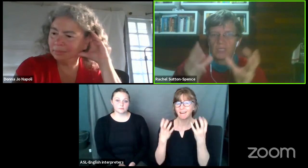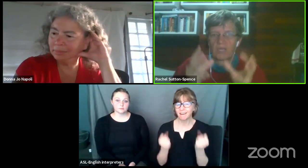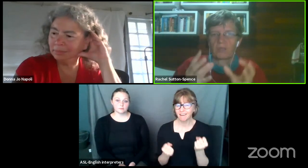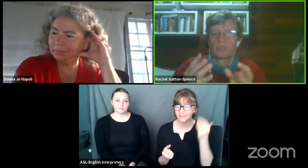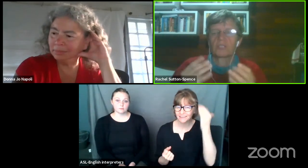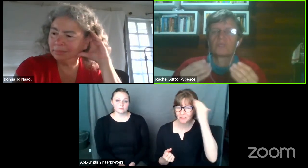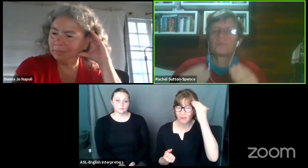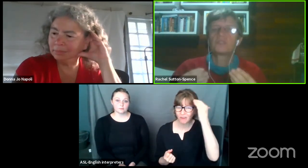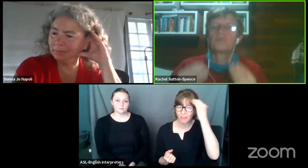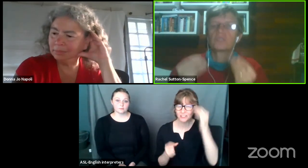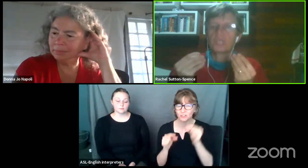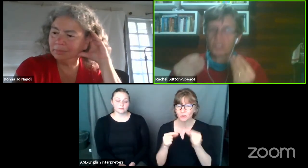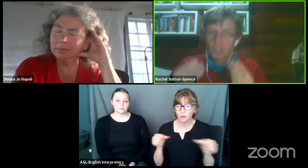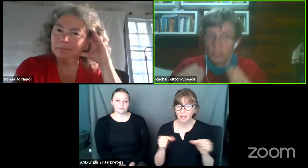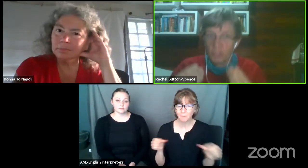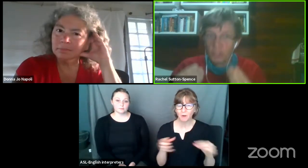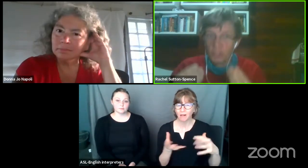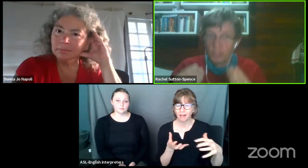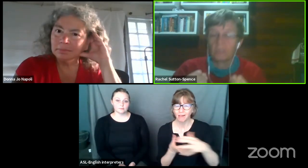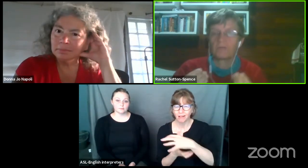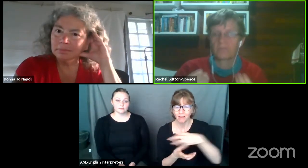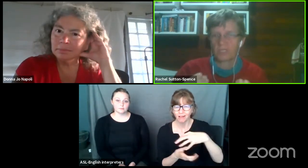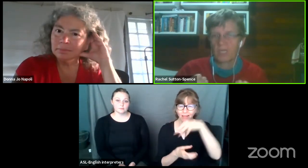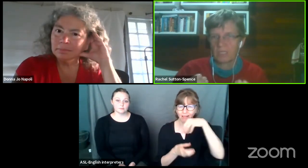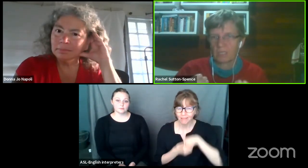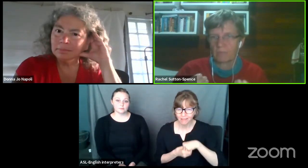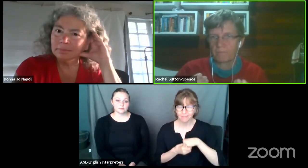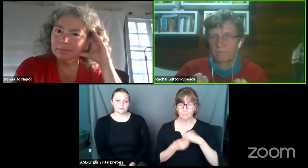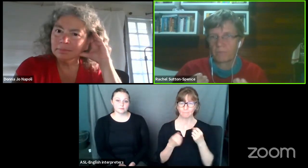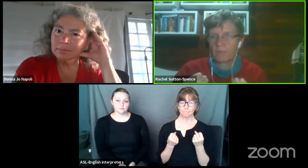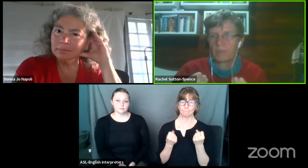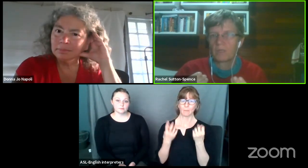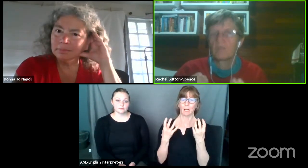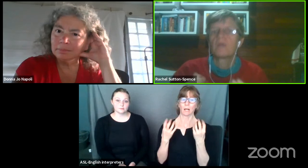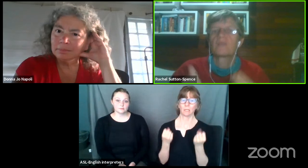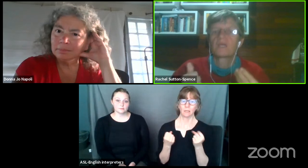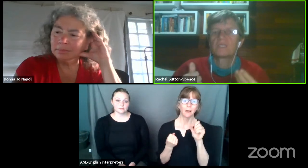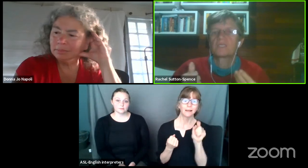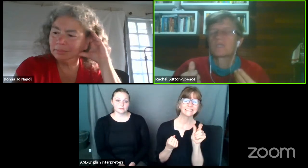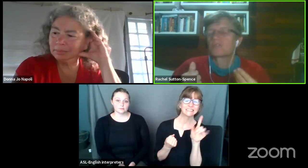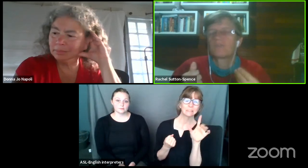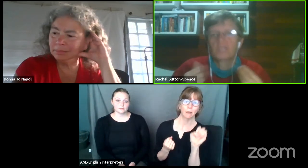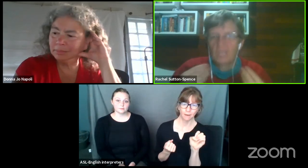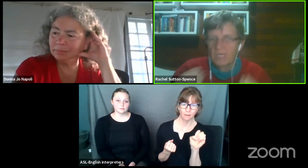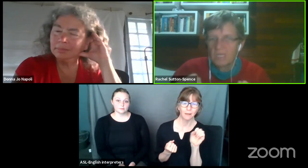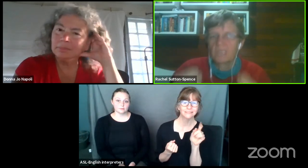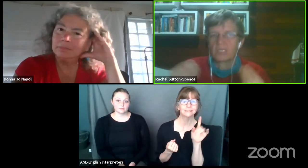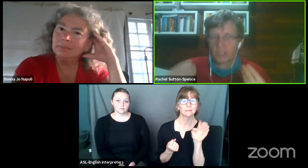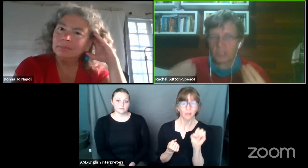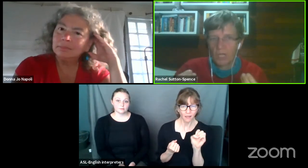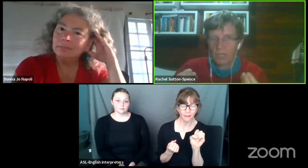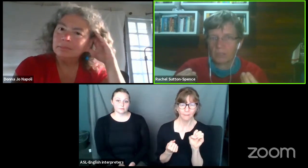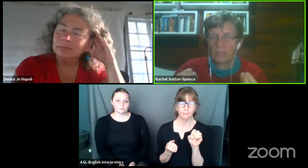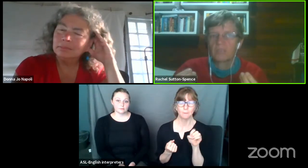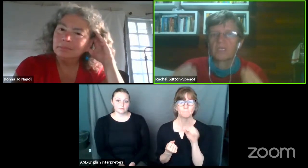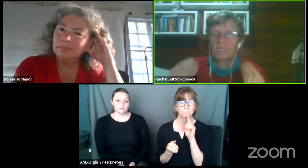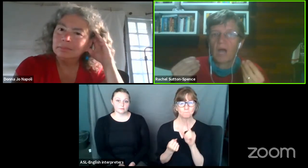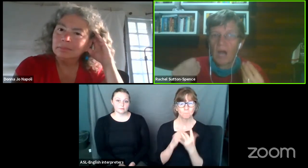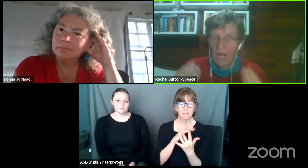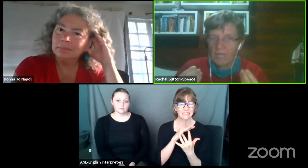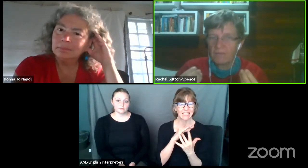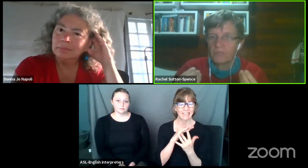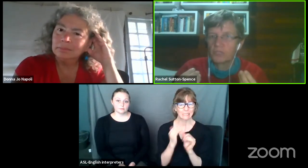those together to produce a style of signing that is a sort of a technique, a style that